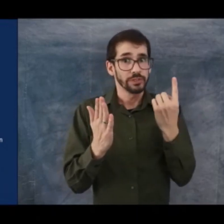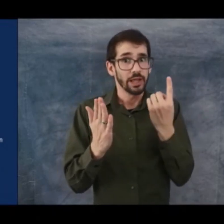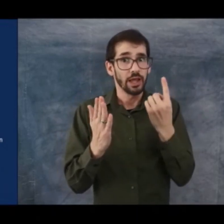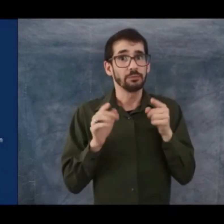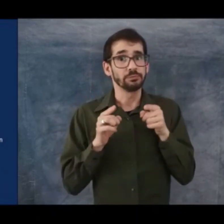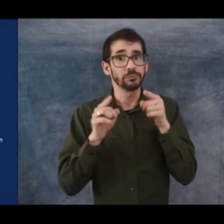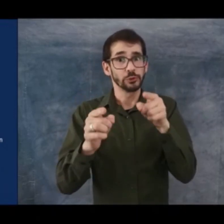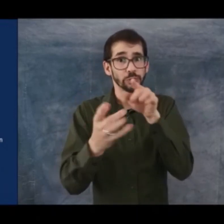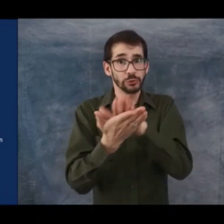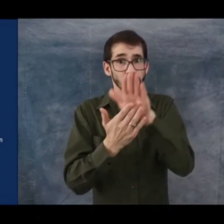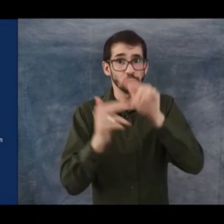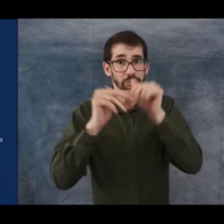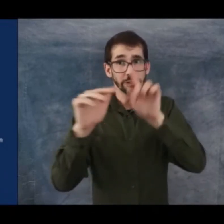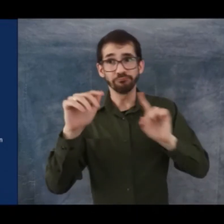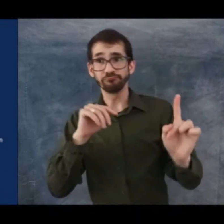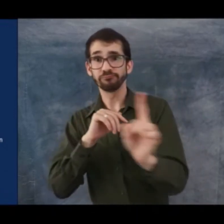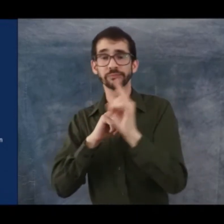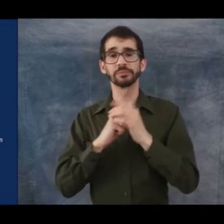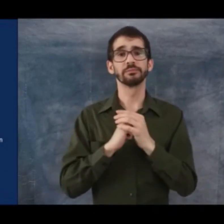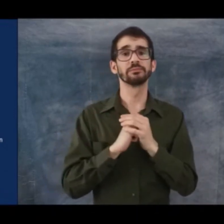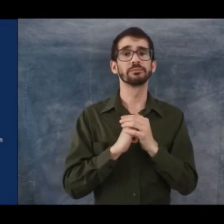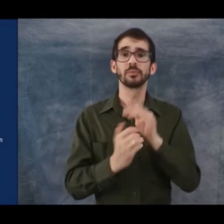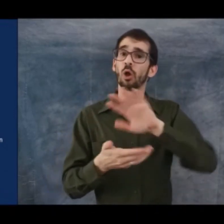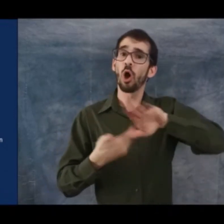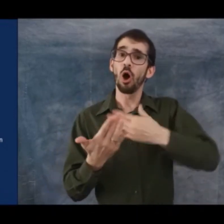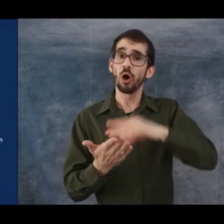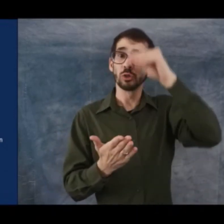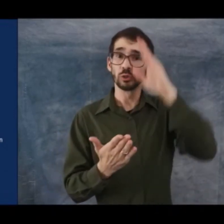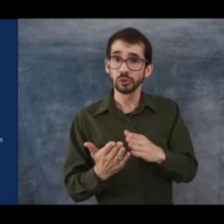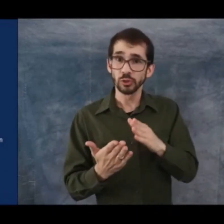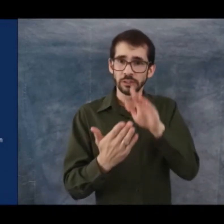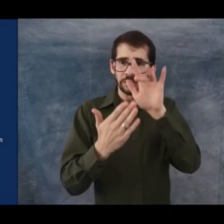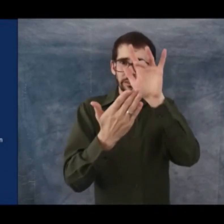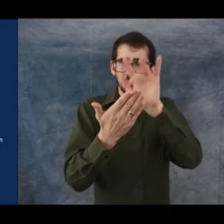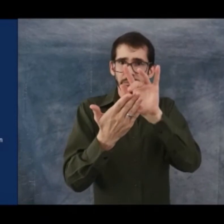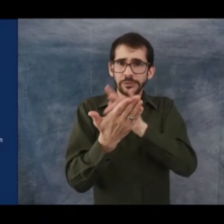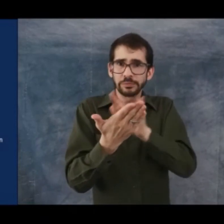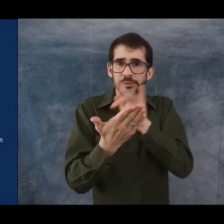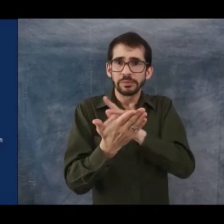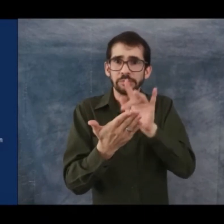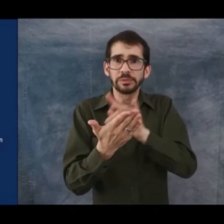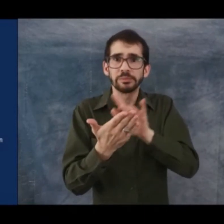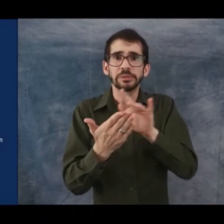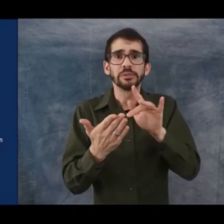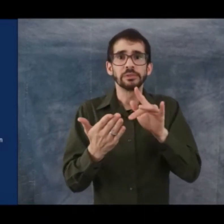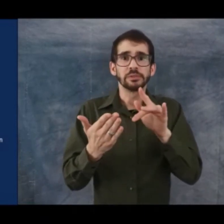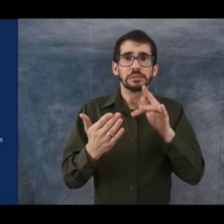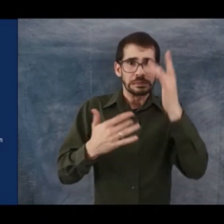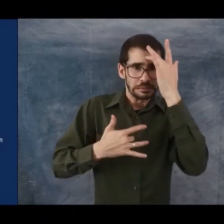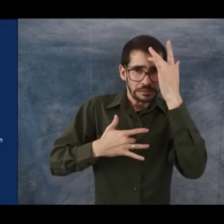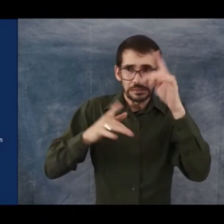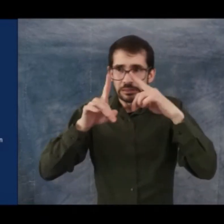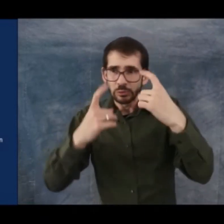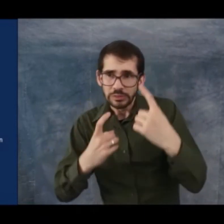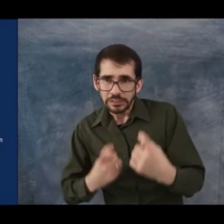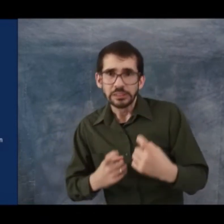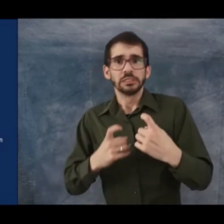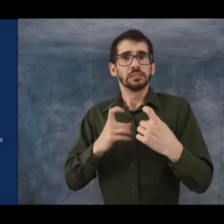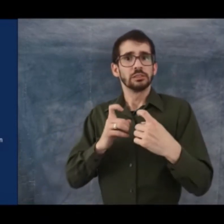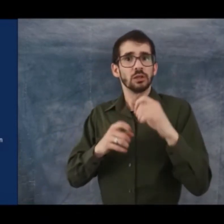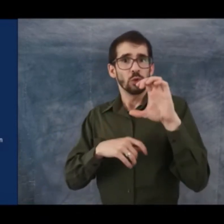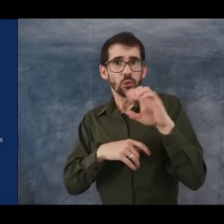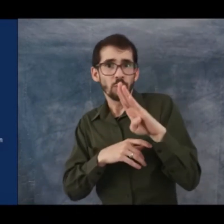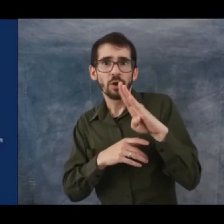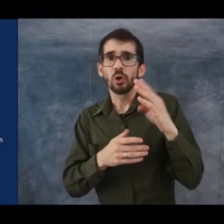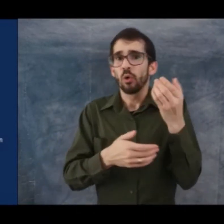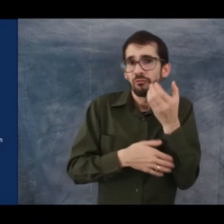All students should complete the DPS symptom screener on their Chromebook or mobile device before arriving to campus. Students will need to show their screener results to